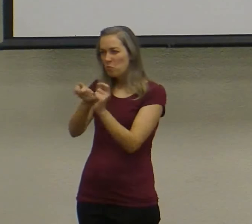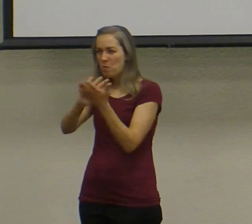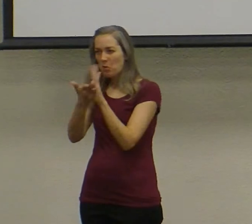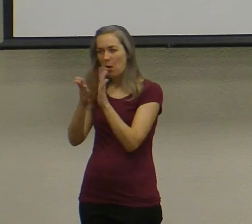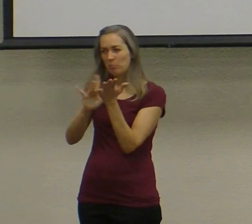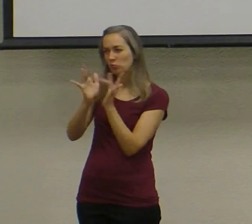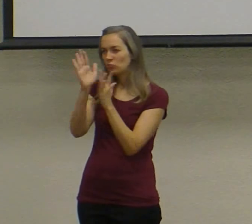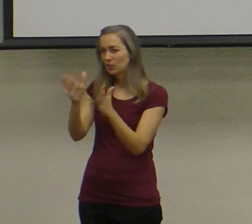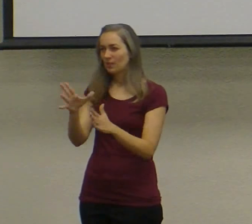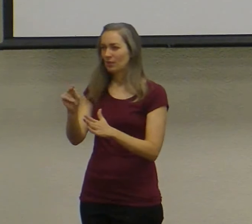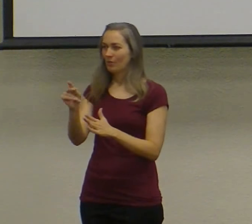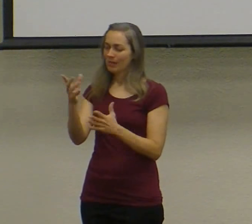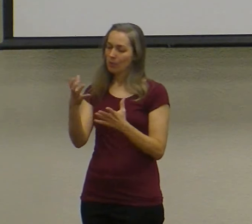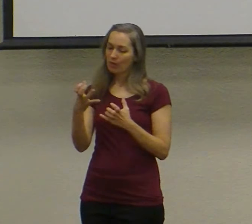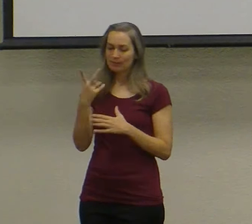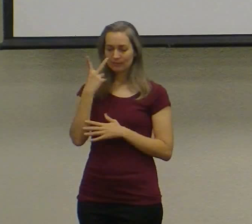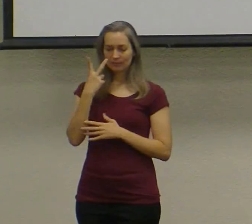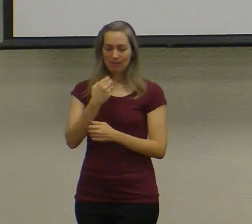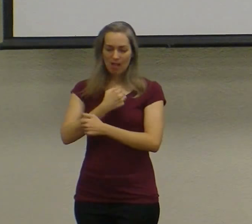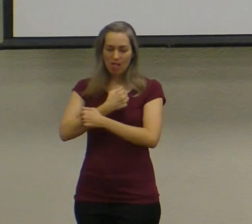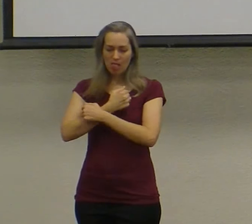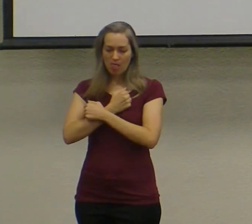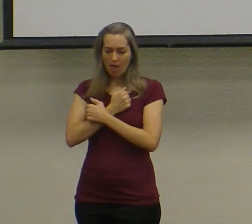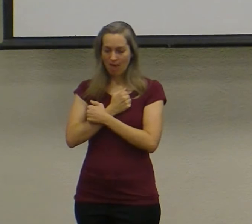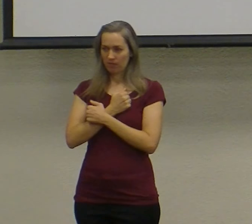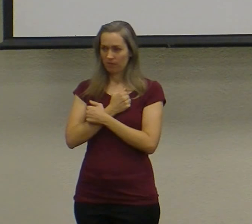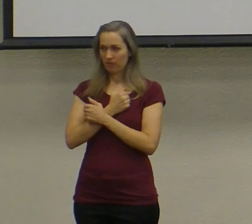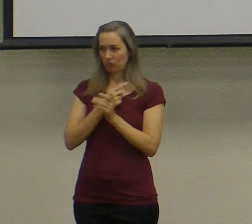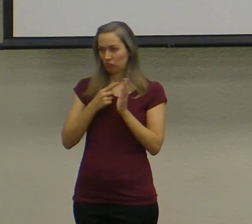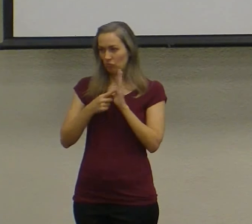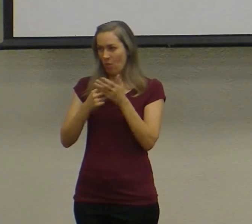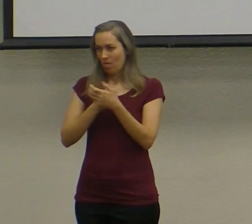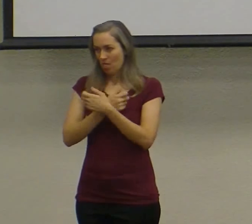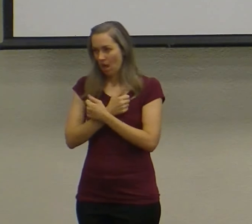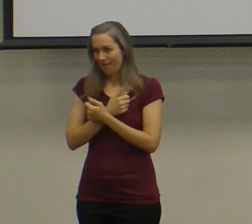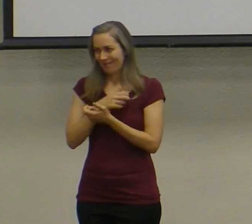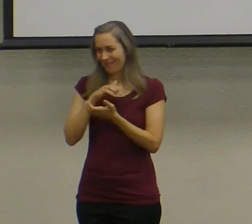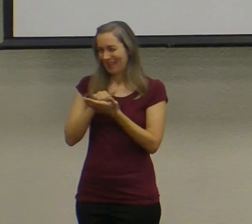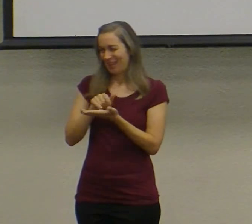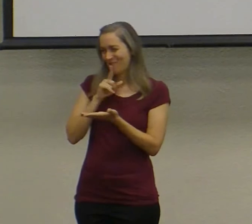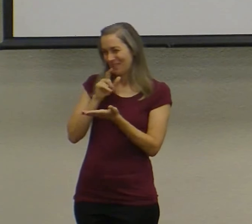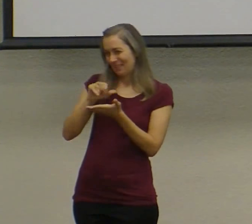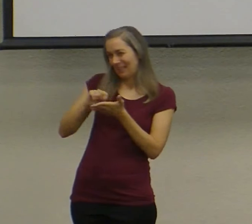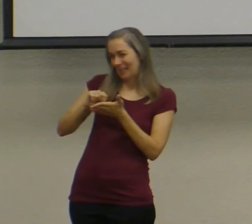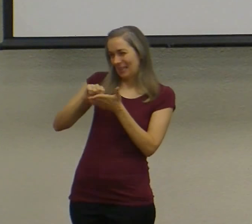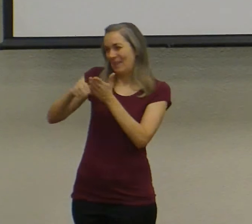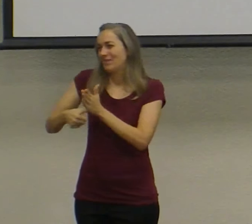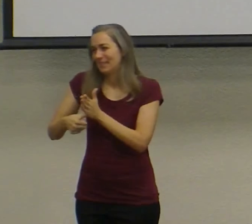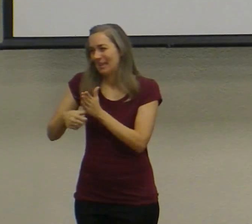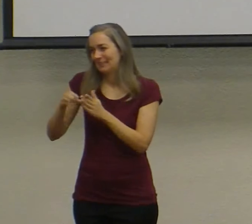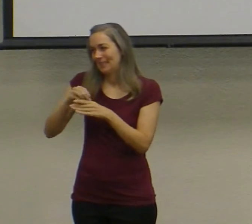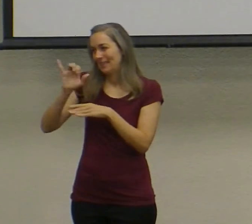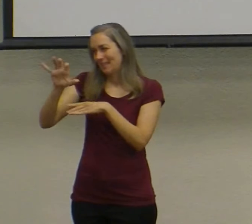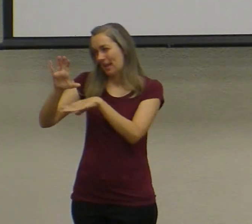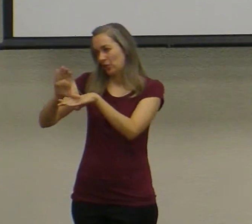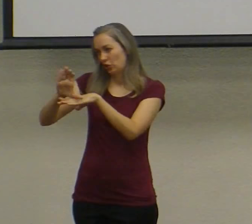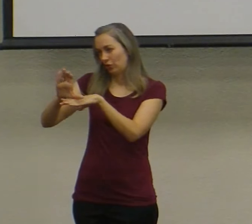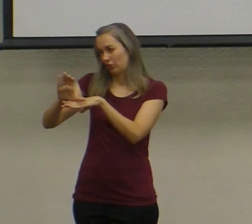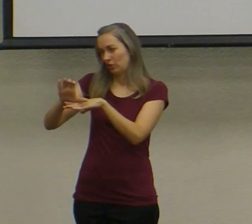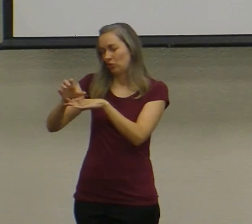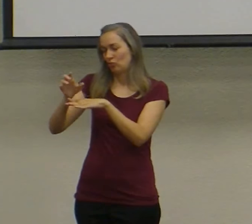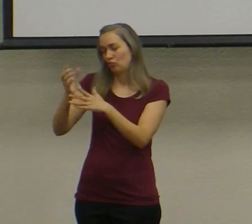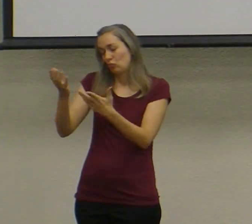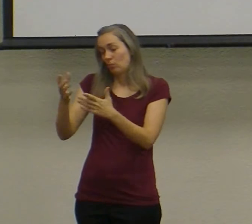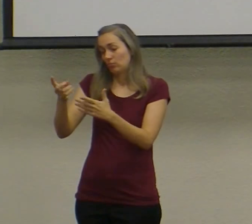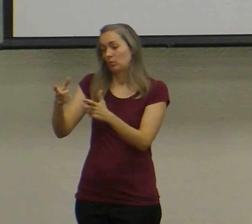that's when they see Jesus. And there's a real emphasis on that in Puyallup. And I would say that's the big reason for the growth.